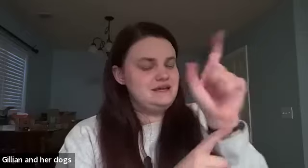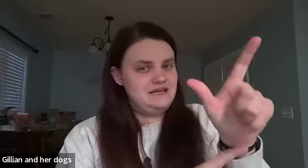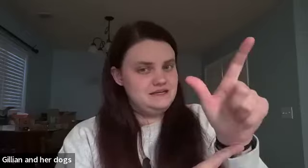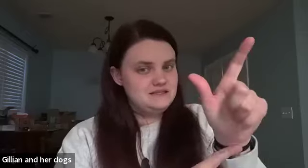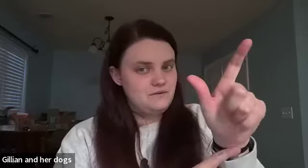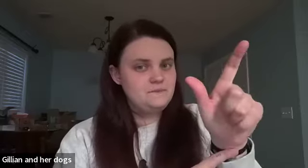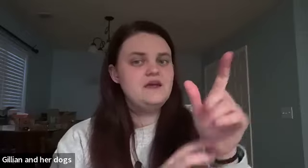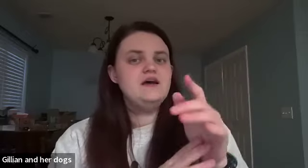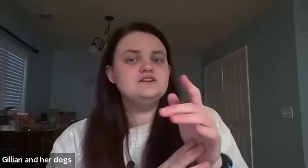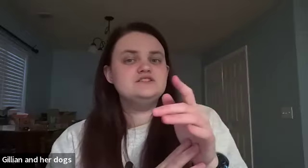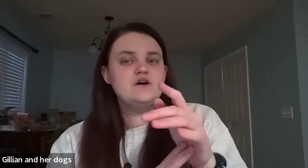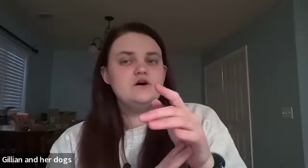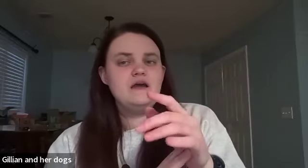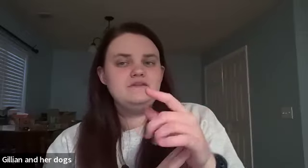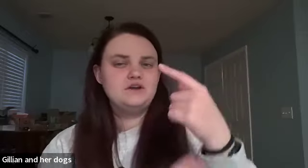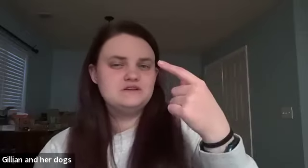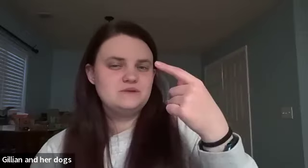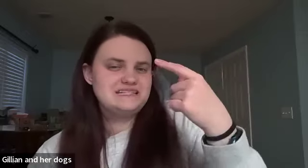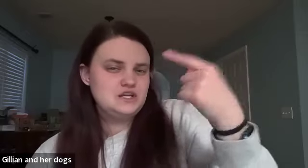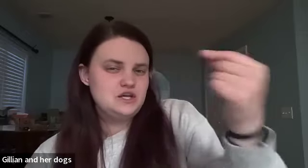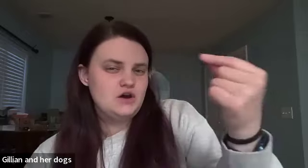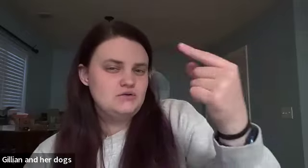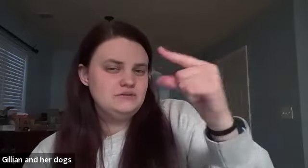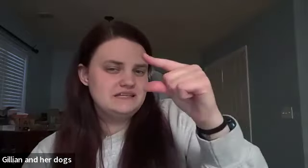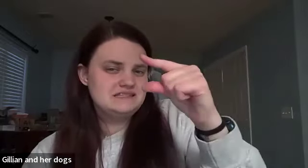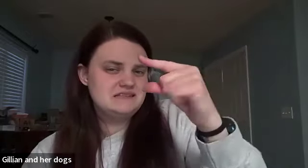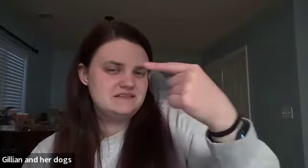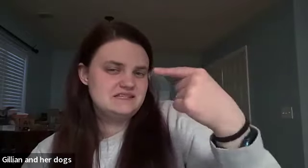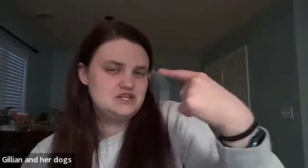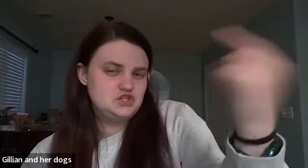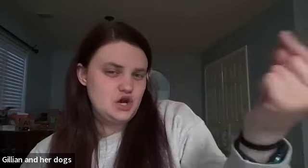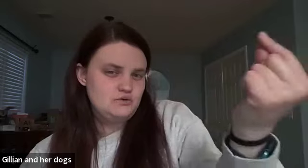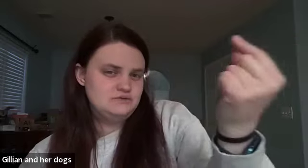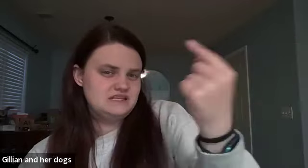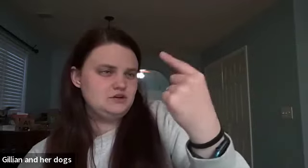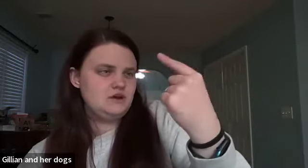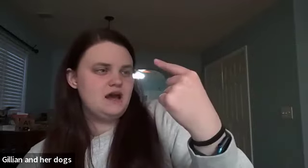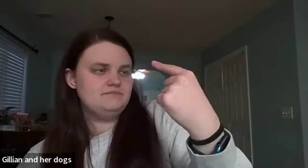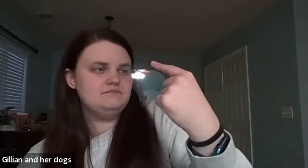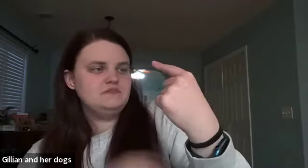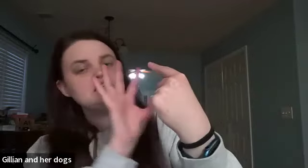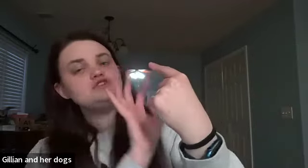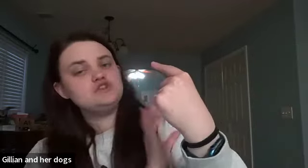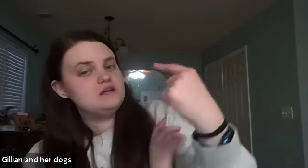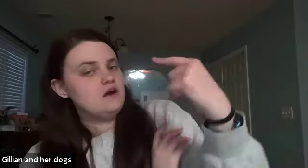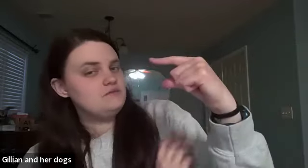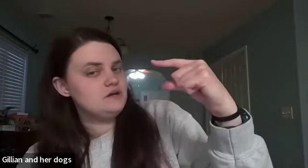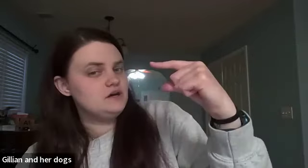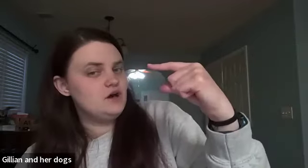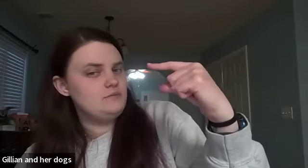signing an ASL. So if you notice when I did go, it's the sign is go. It's like you're starting off like a